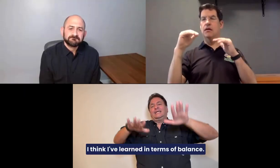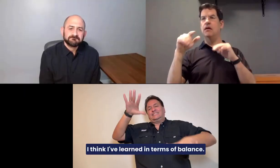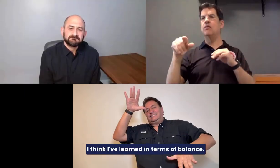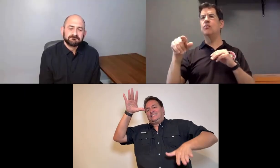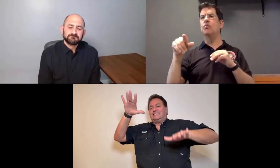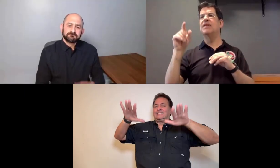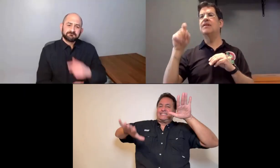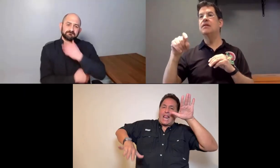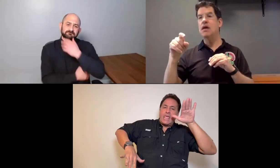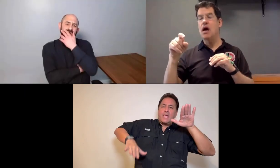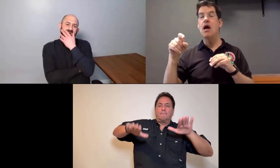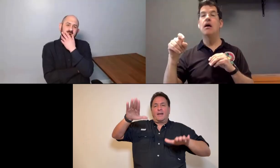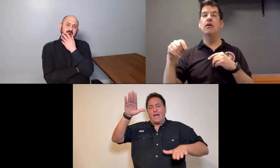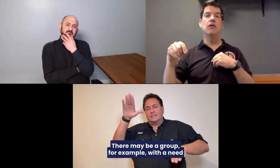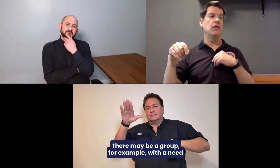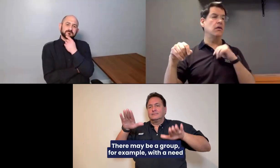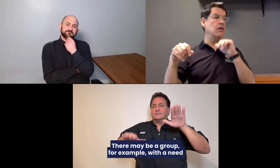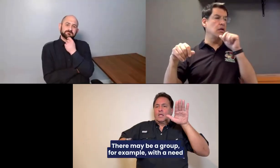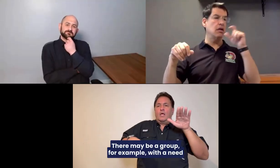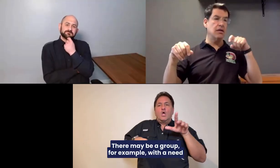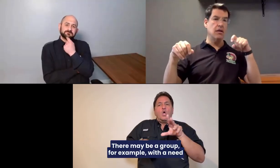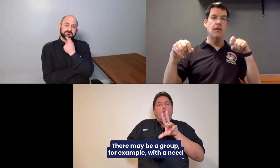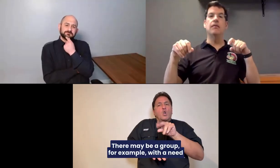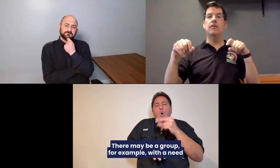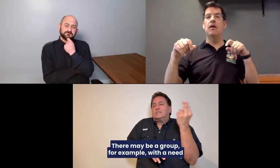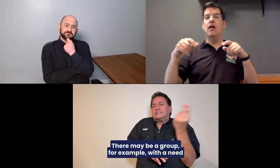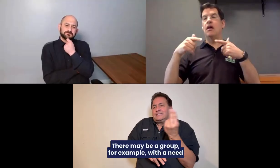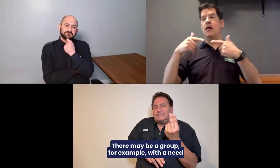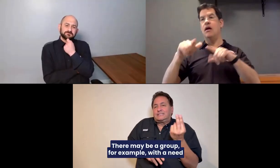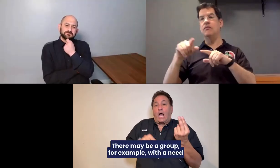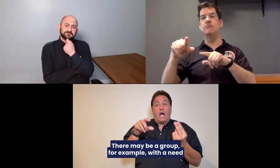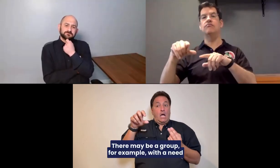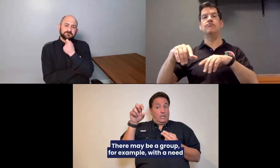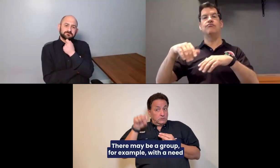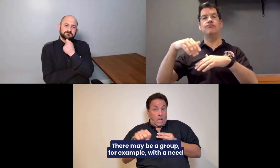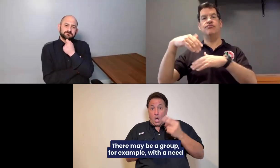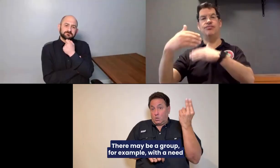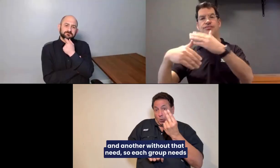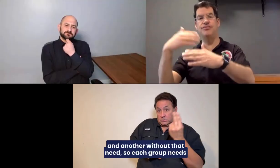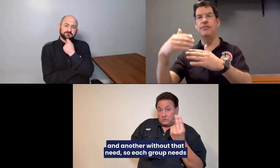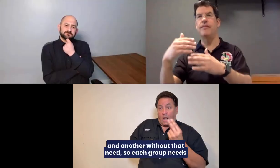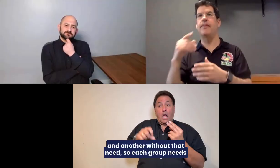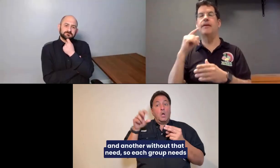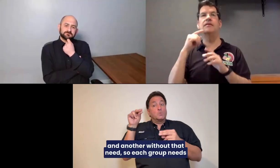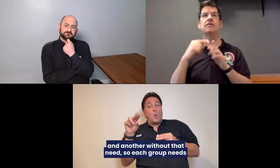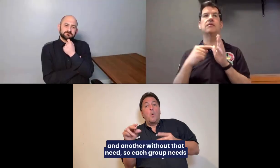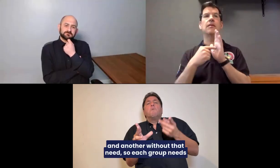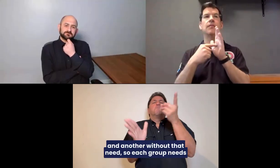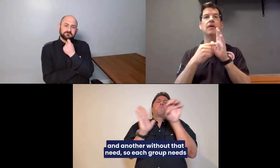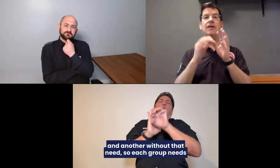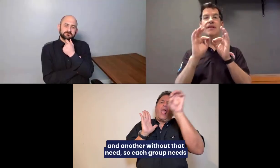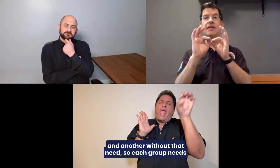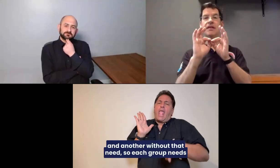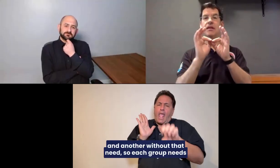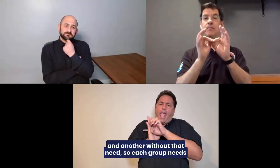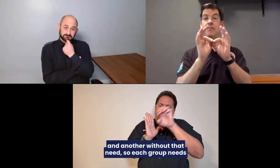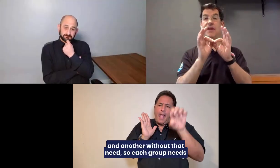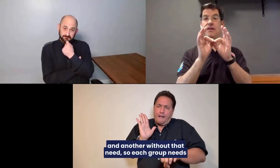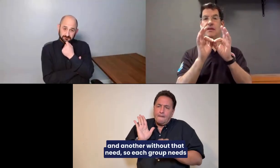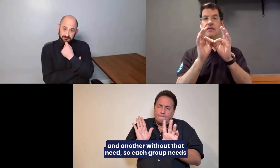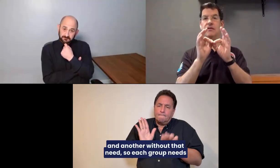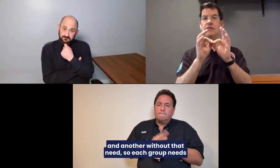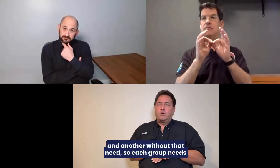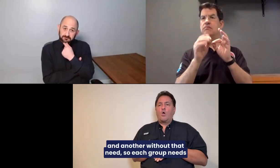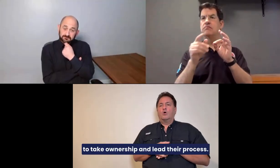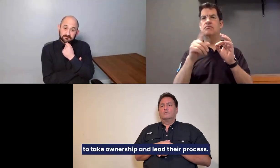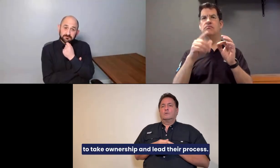of balance, there may be a group, for example, with a need and another without that need. So each